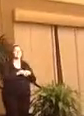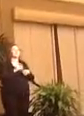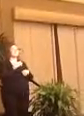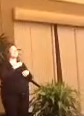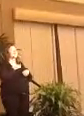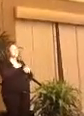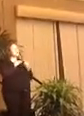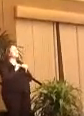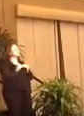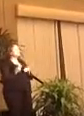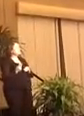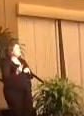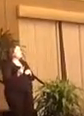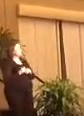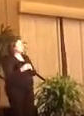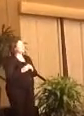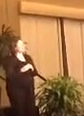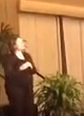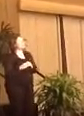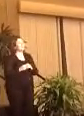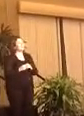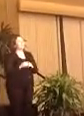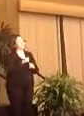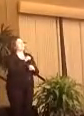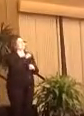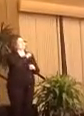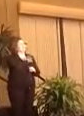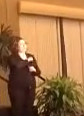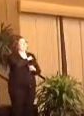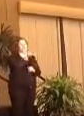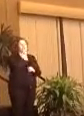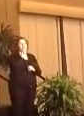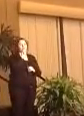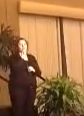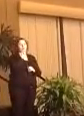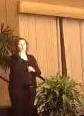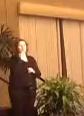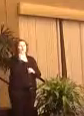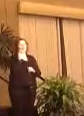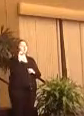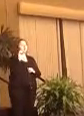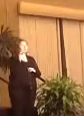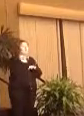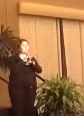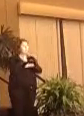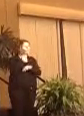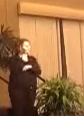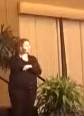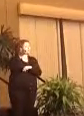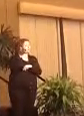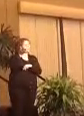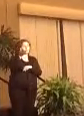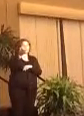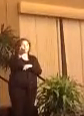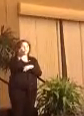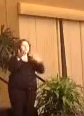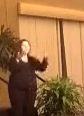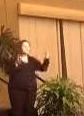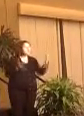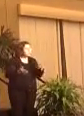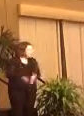my number 2 would be Toronto. Have any of you guys ever been to Toronto, Canada?